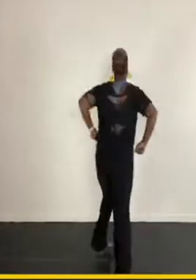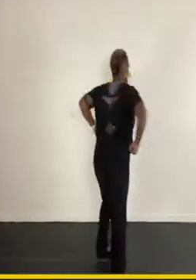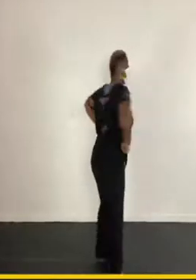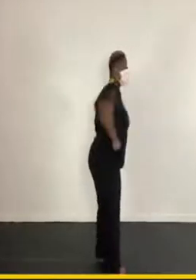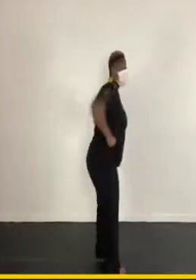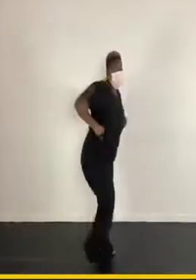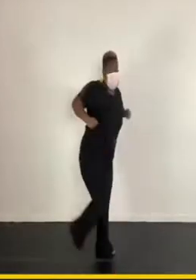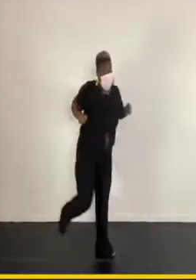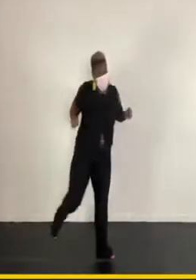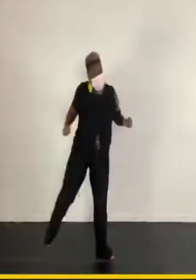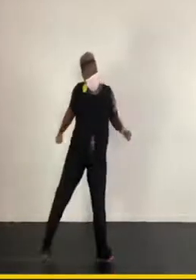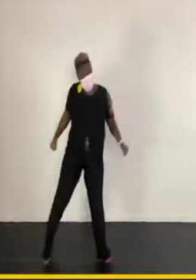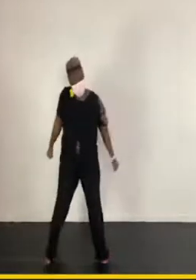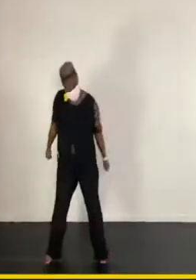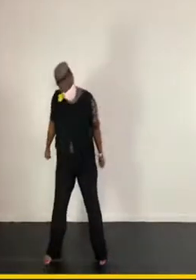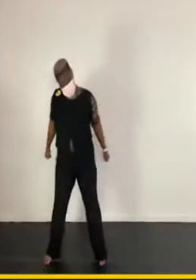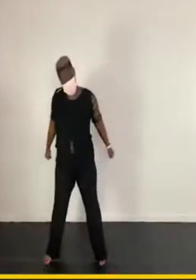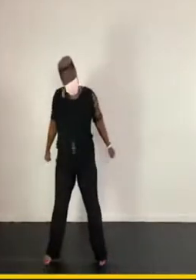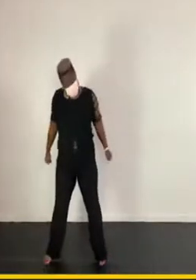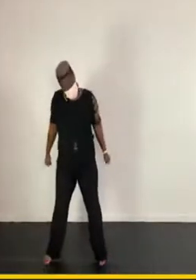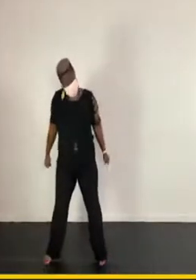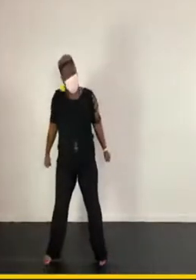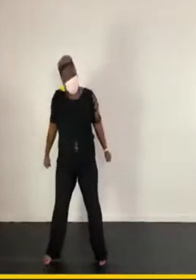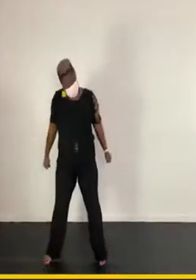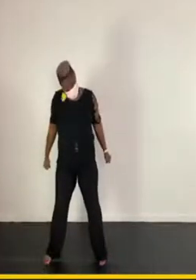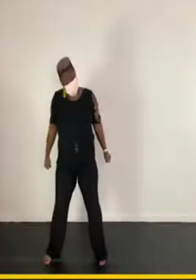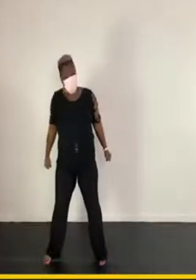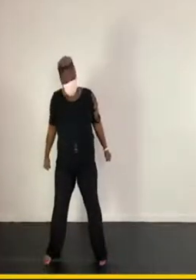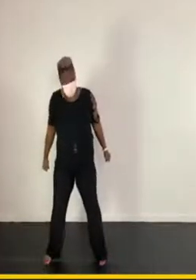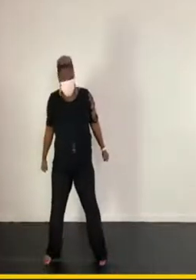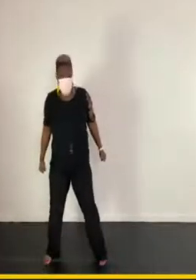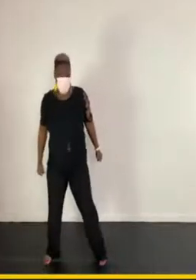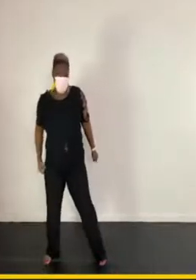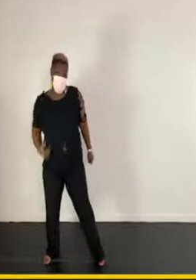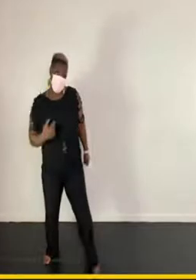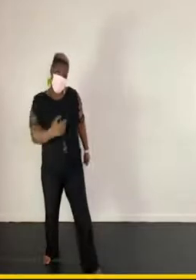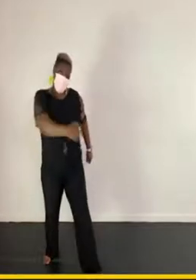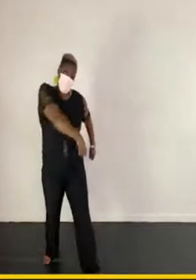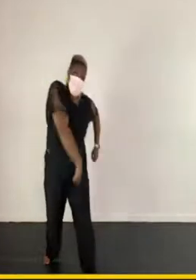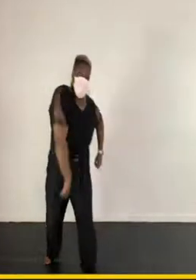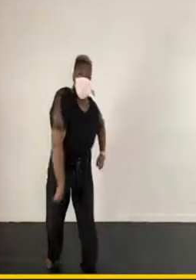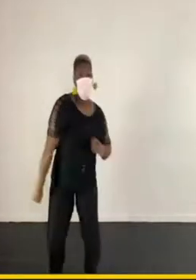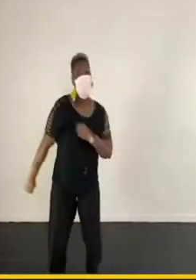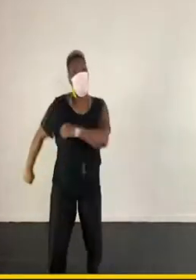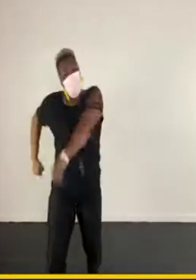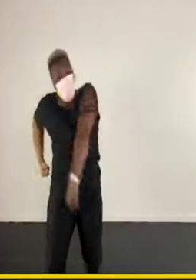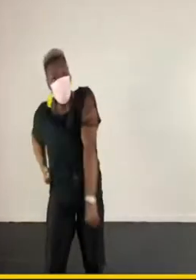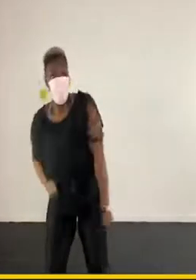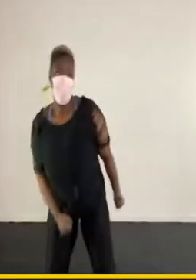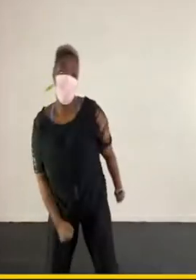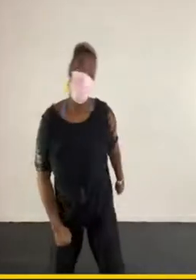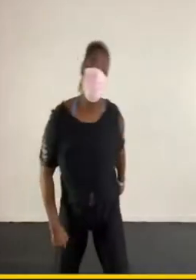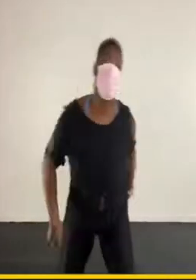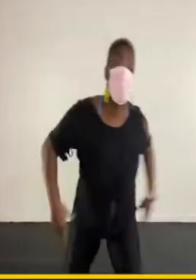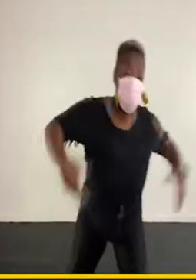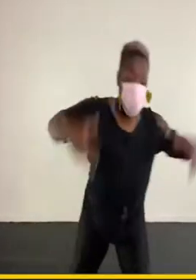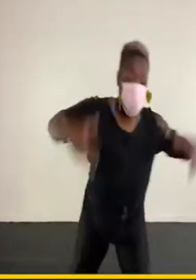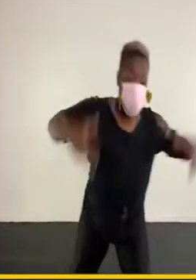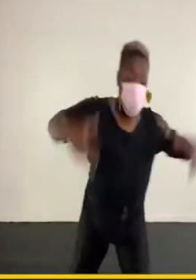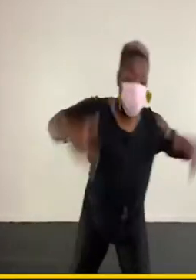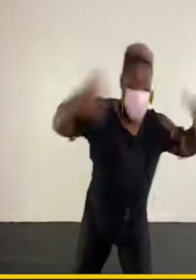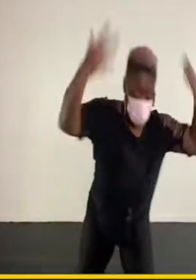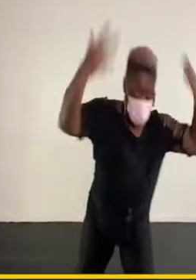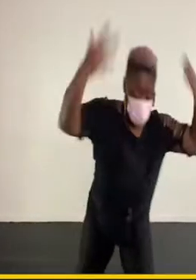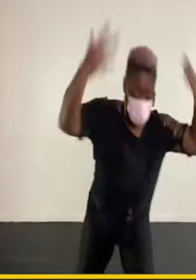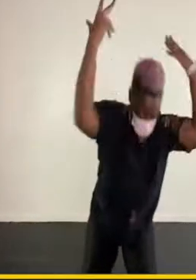sorry ass, he showed up in a full body cast. The judge